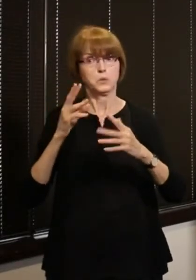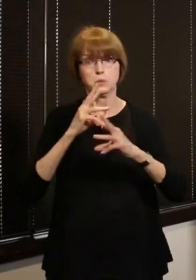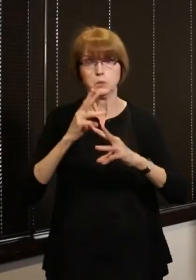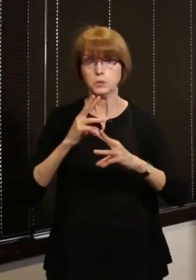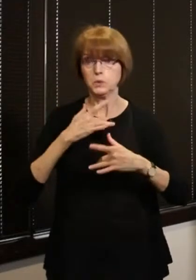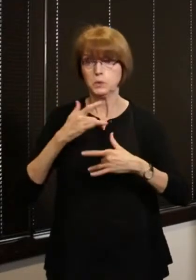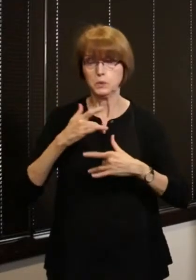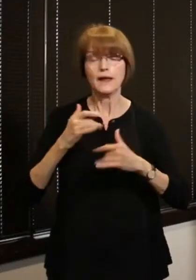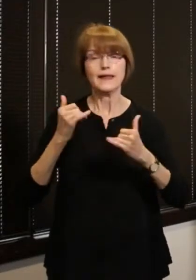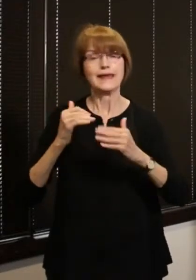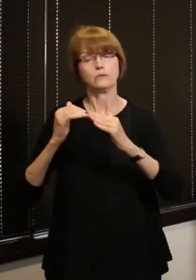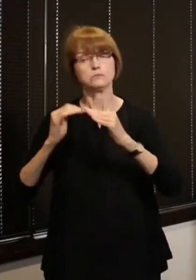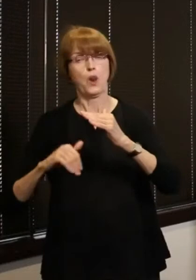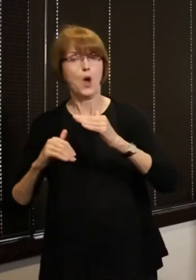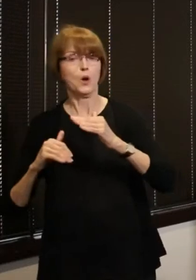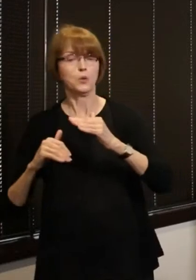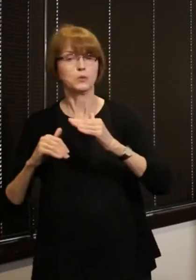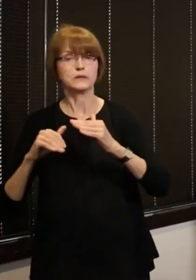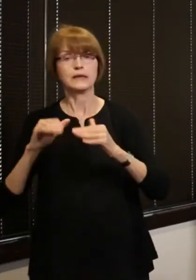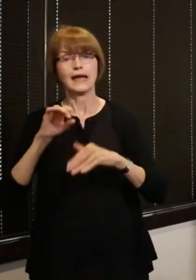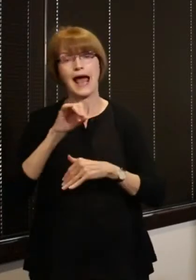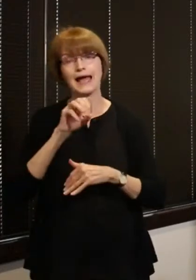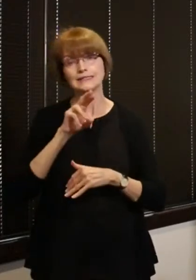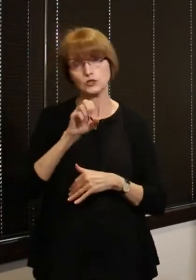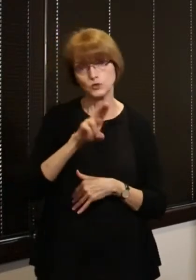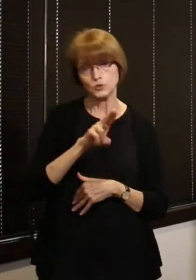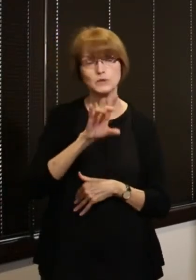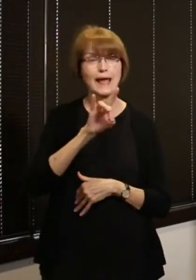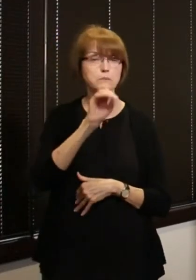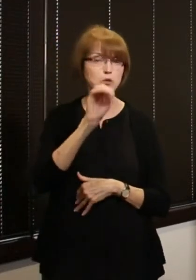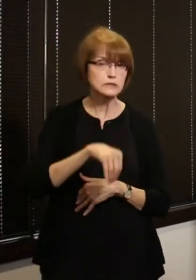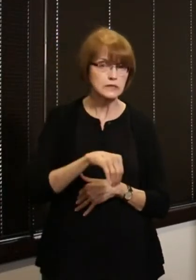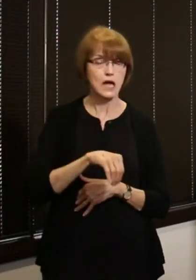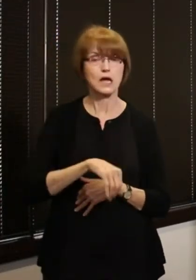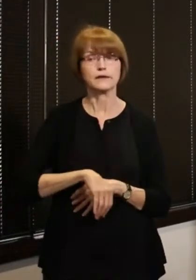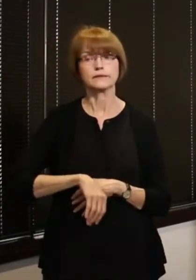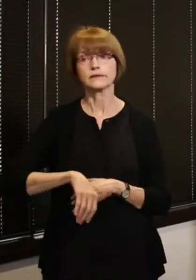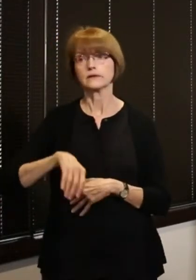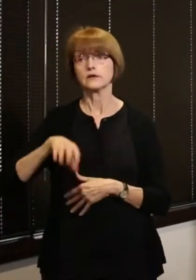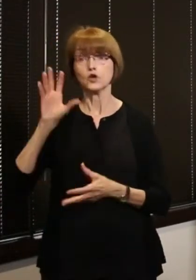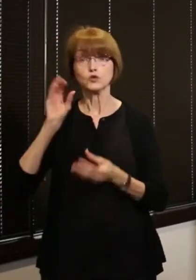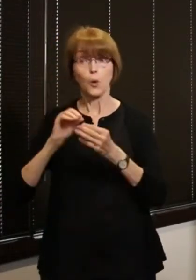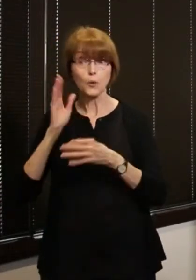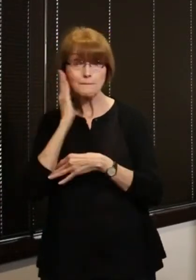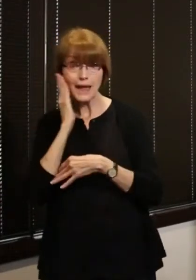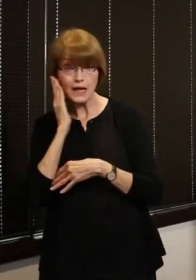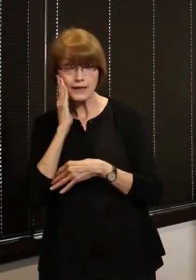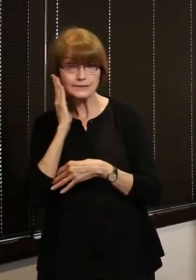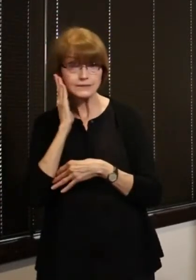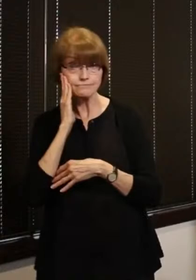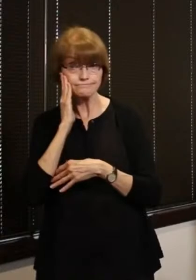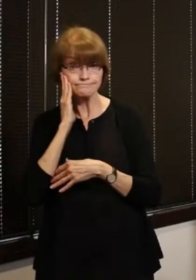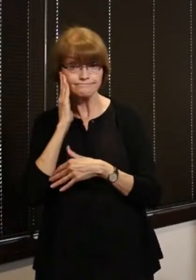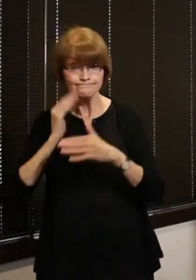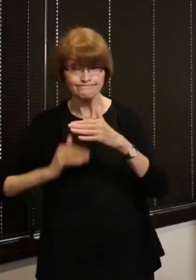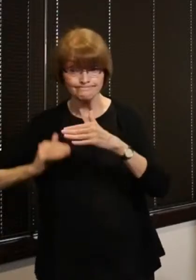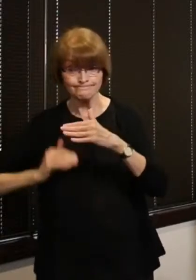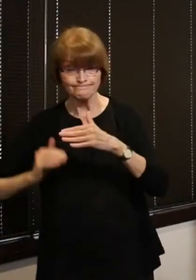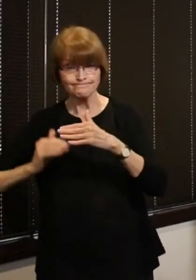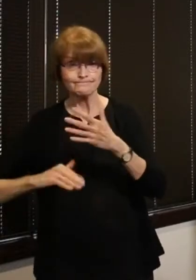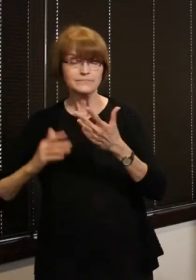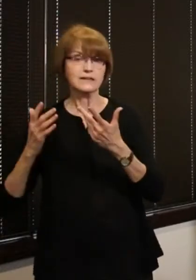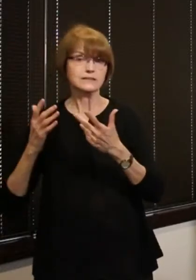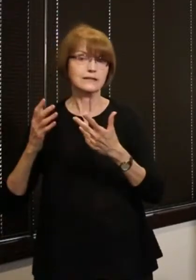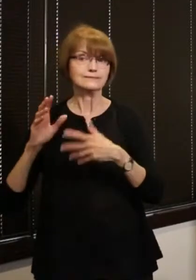it's around 8% for our ICUs and around 6% for our total bed capacity. So we're still in the green there, but